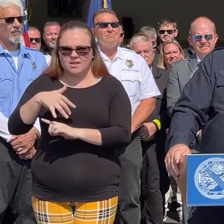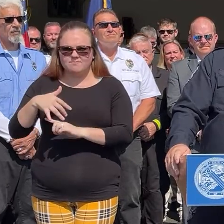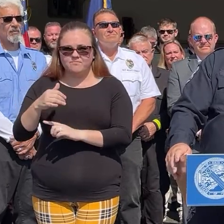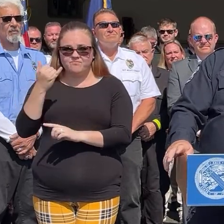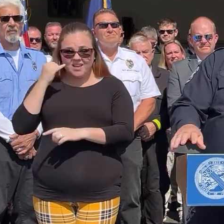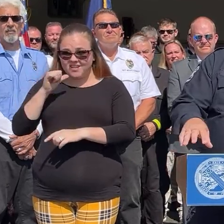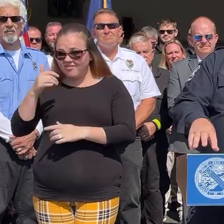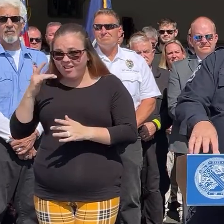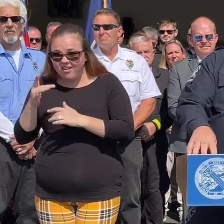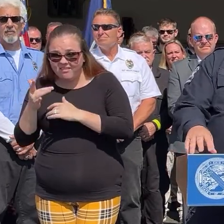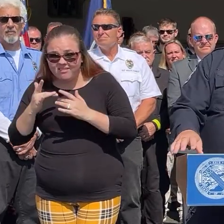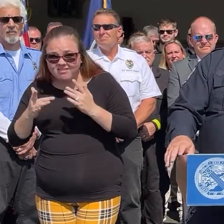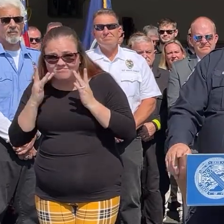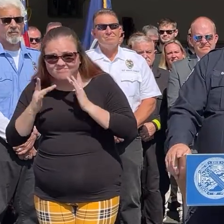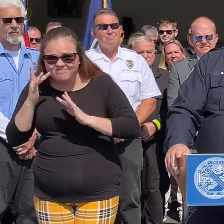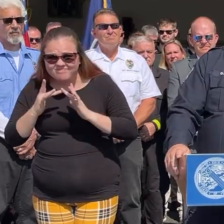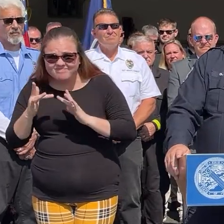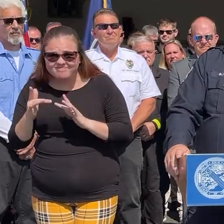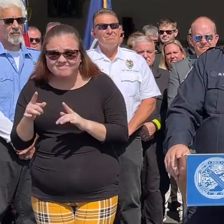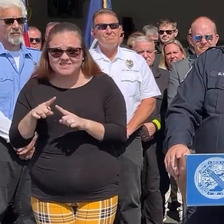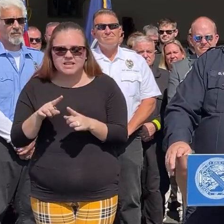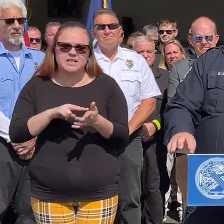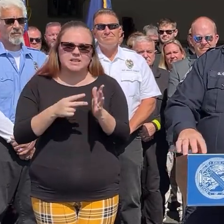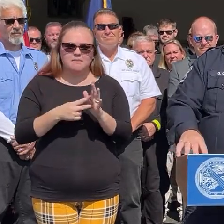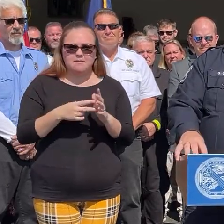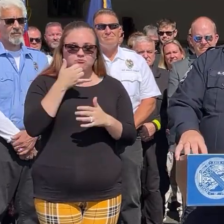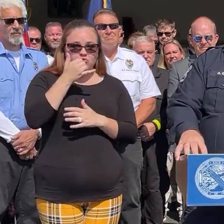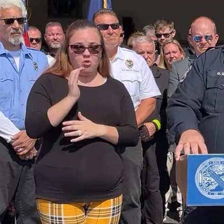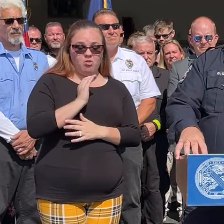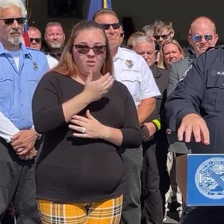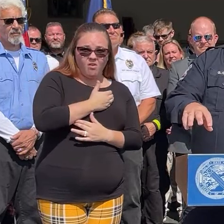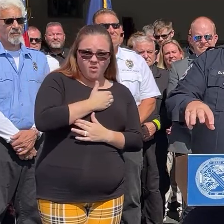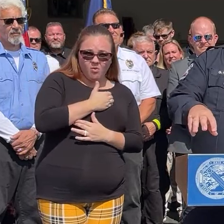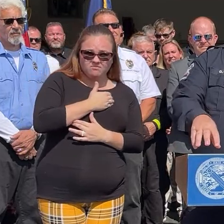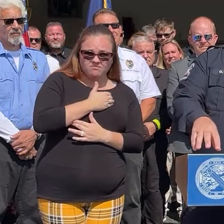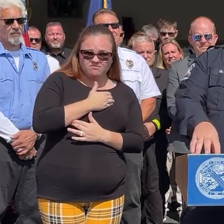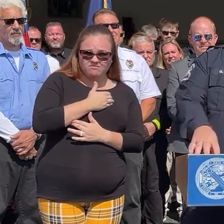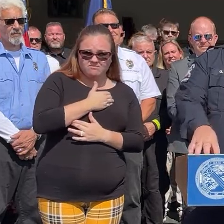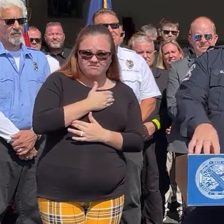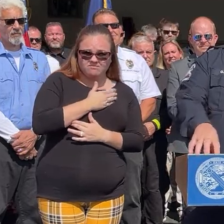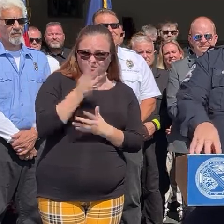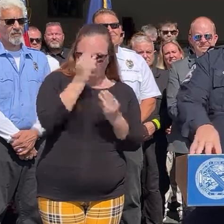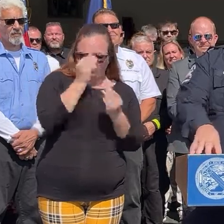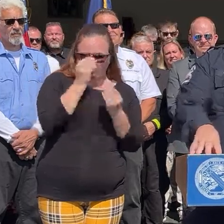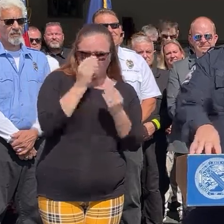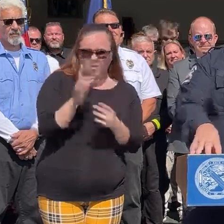not available, then you have the opportunity to call our dispatcher,